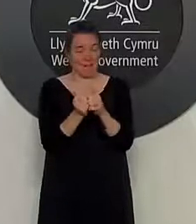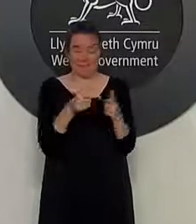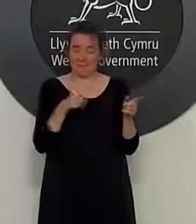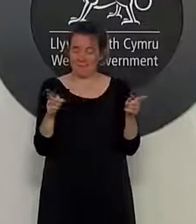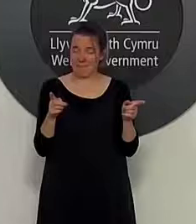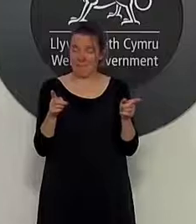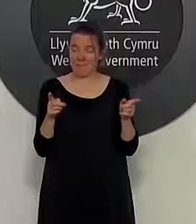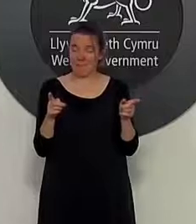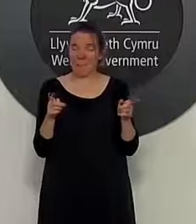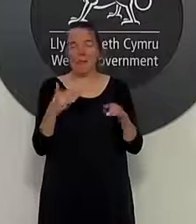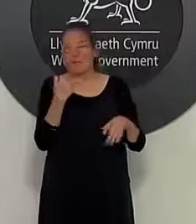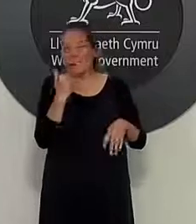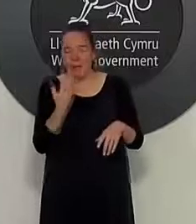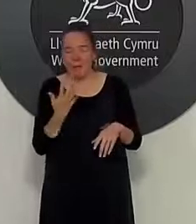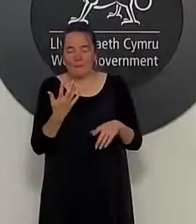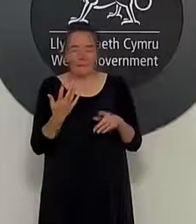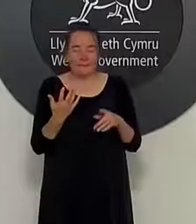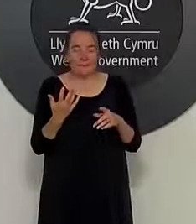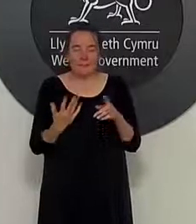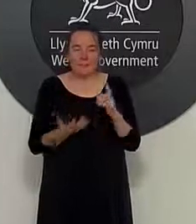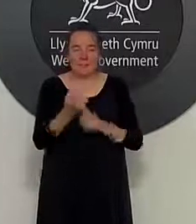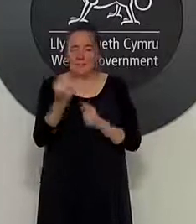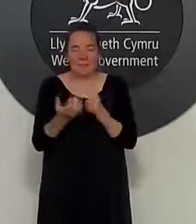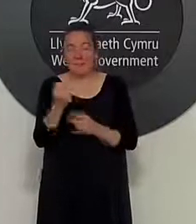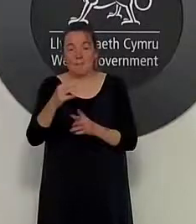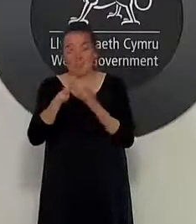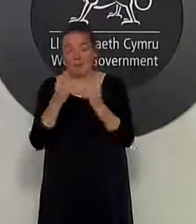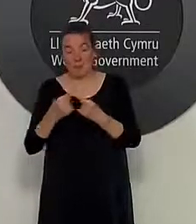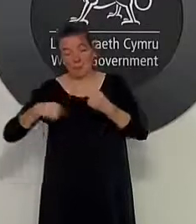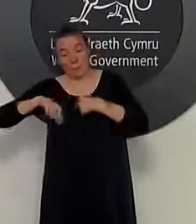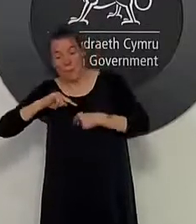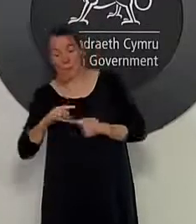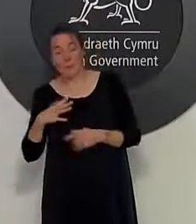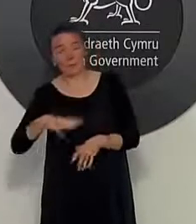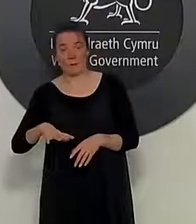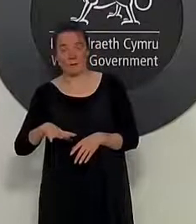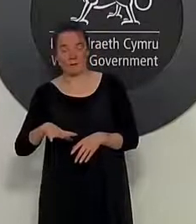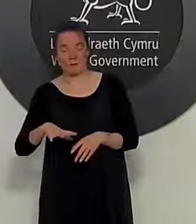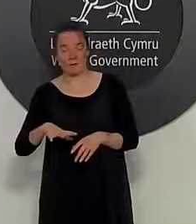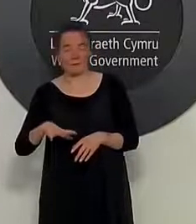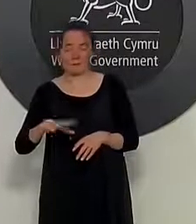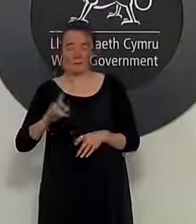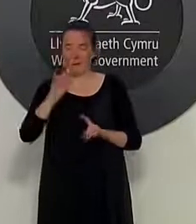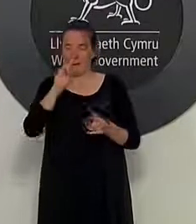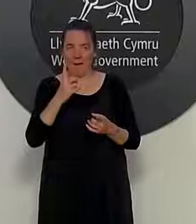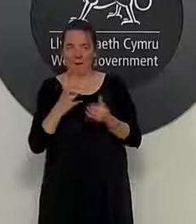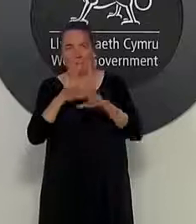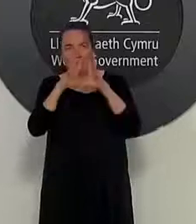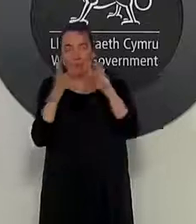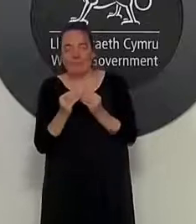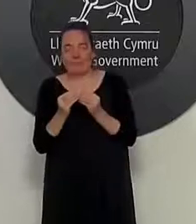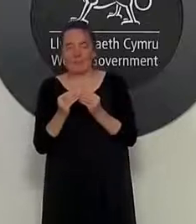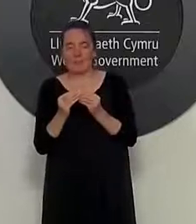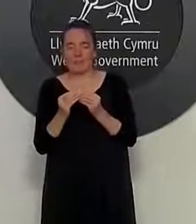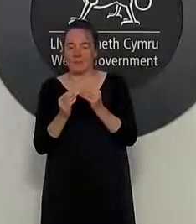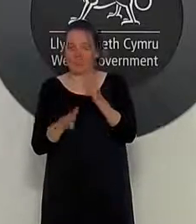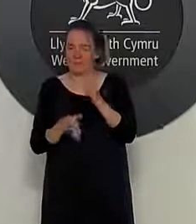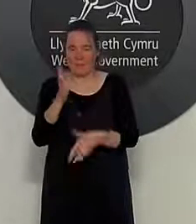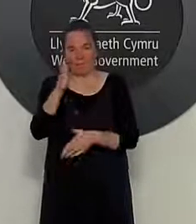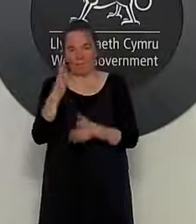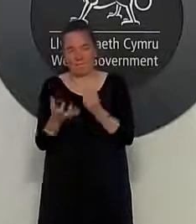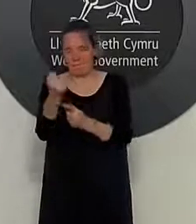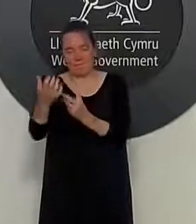make we're not going to achieve everything in one go necessarily, but let's celebrate the fact that we are going to